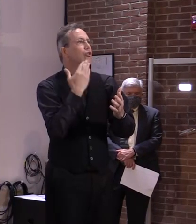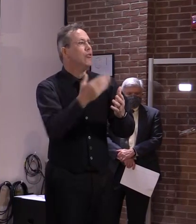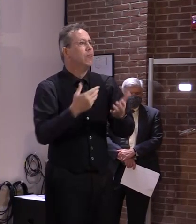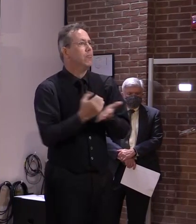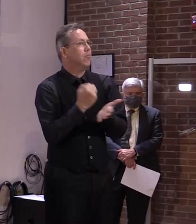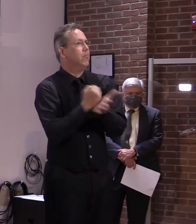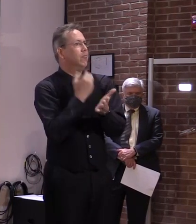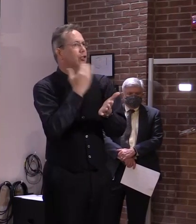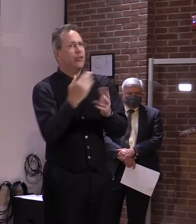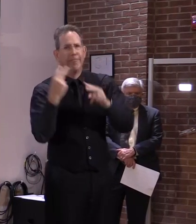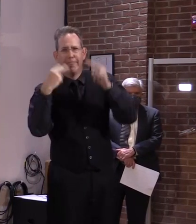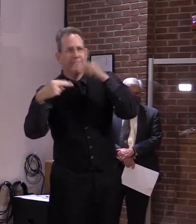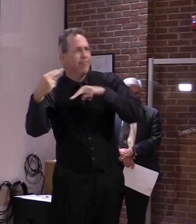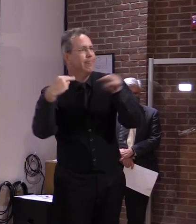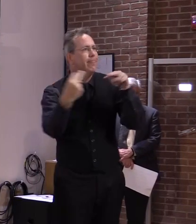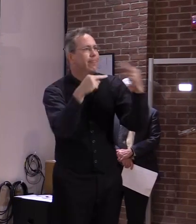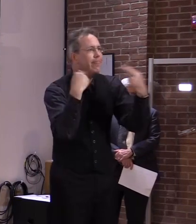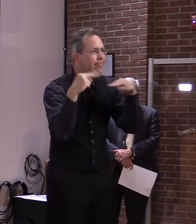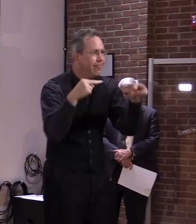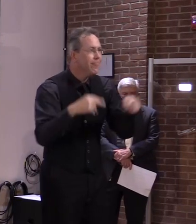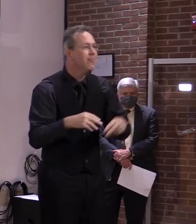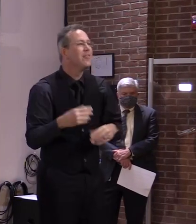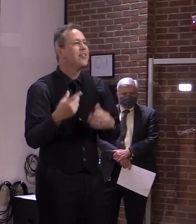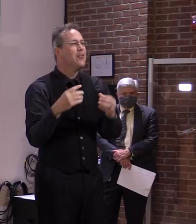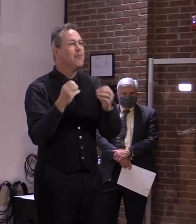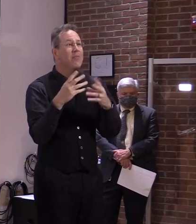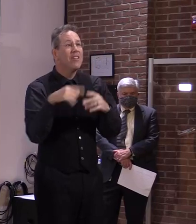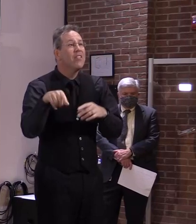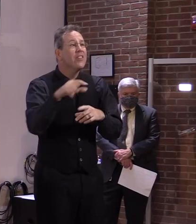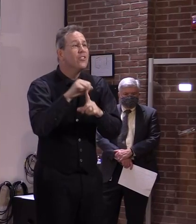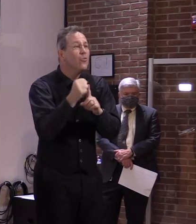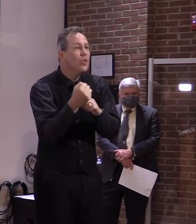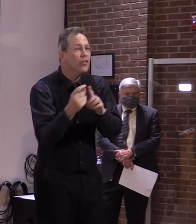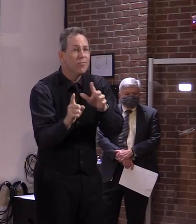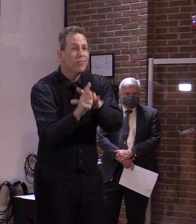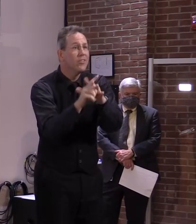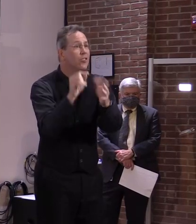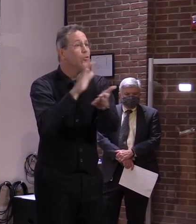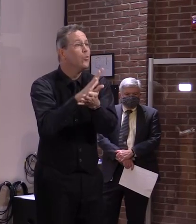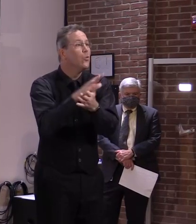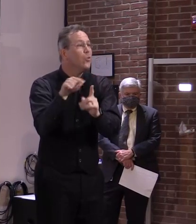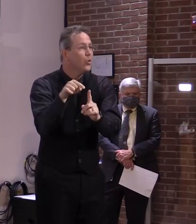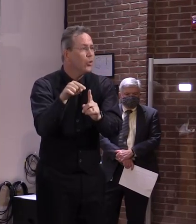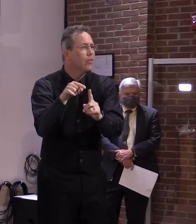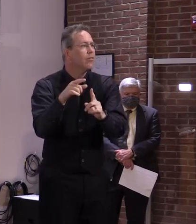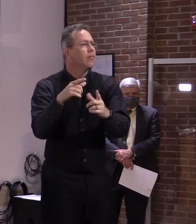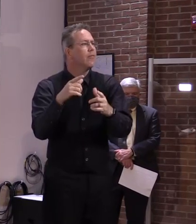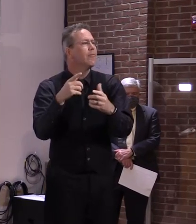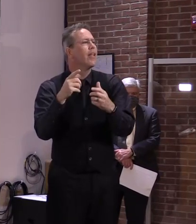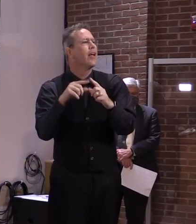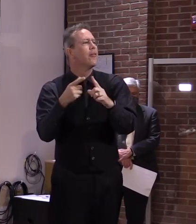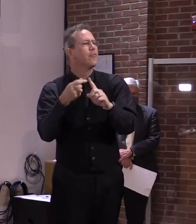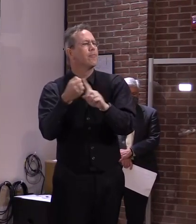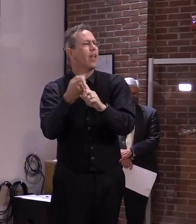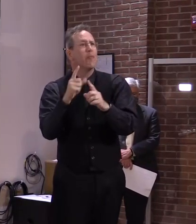school cases of the virus peaked in early April, and schools were struggling with maintaining continuous operations throughout the month.